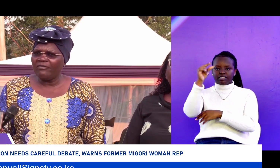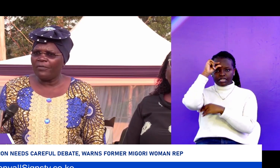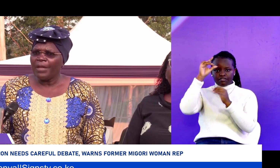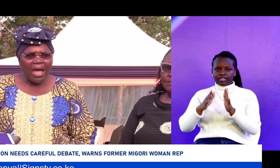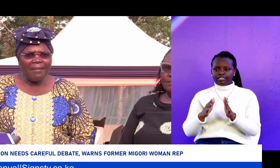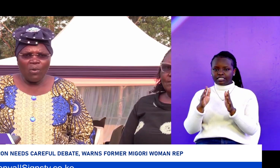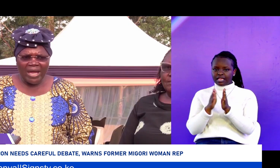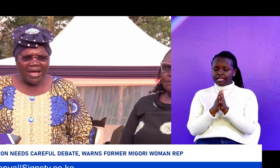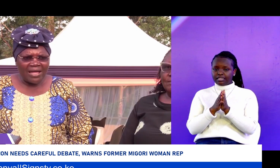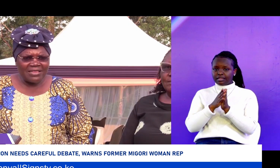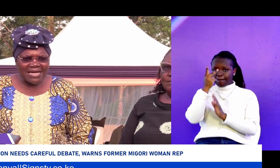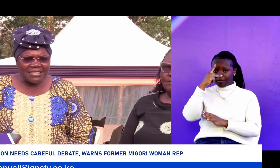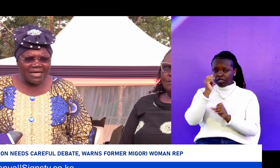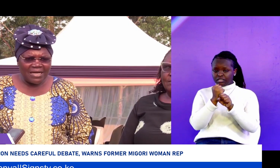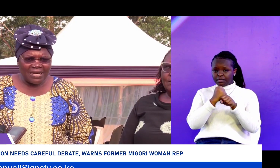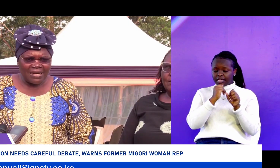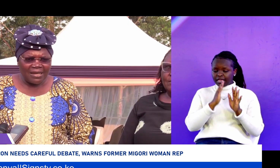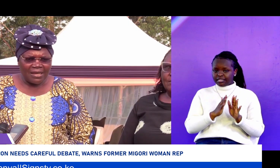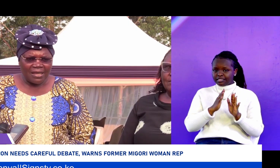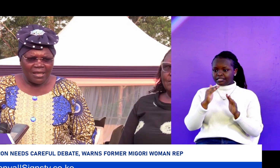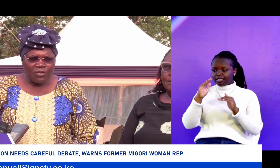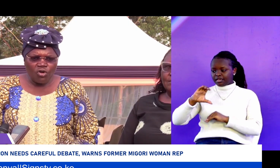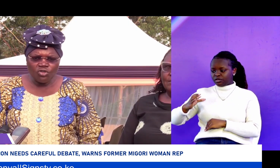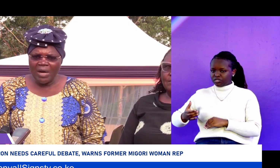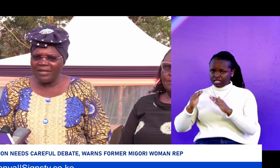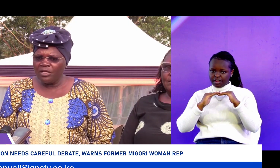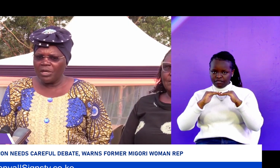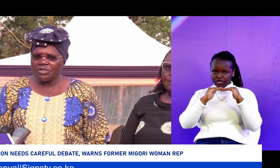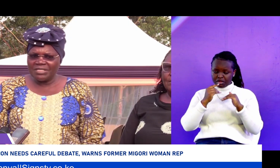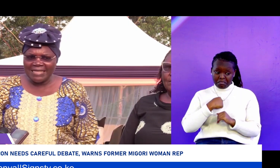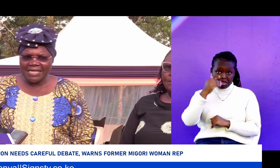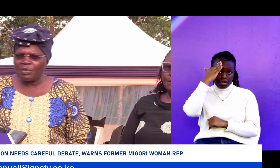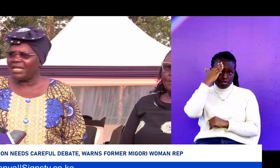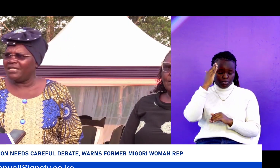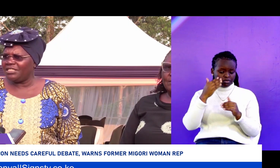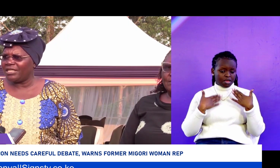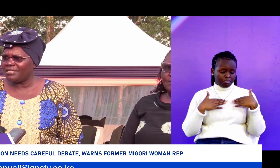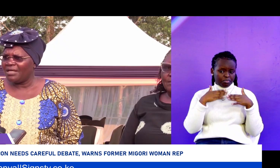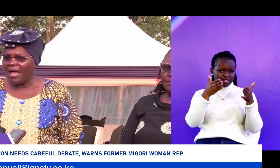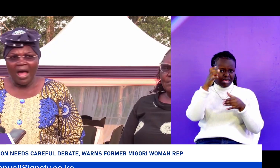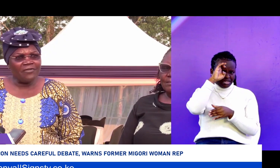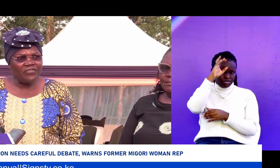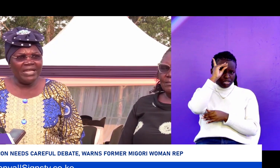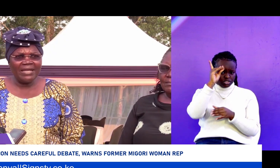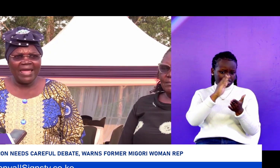level. I am aware that those who are in the education sector, especially the teachers, are feeling like,